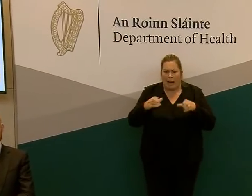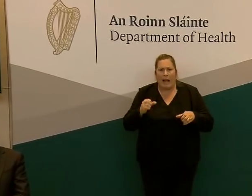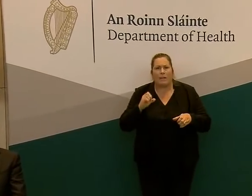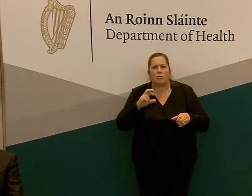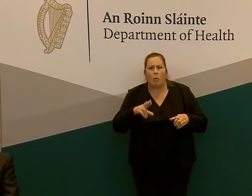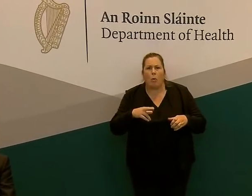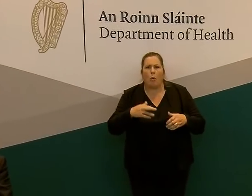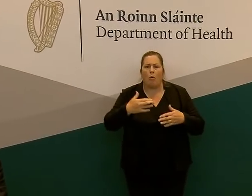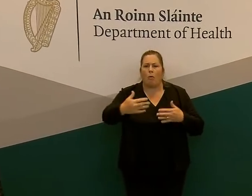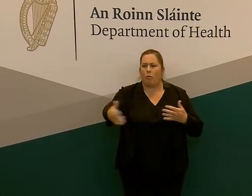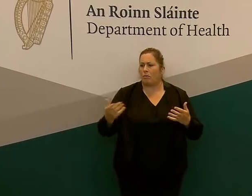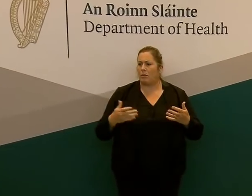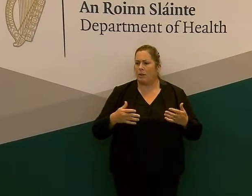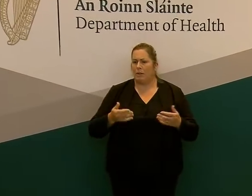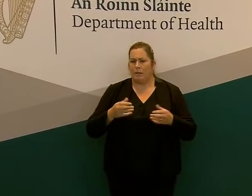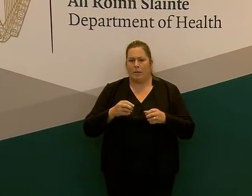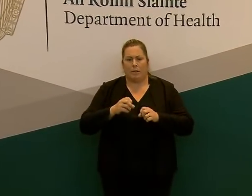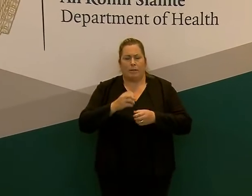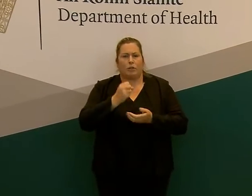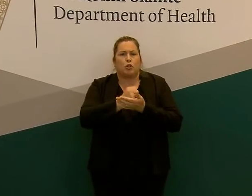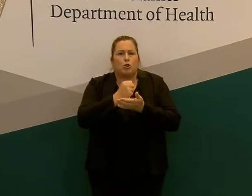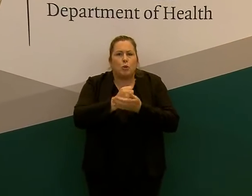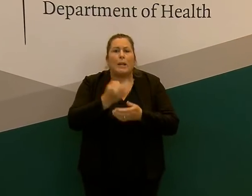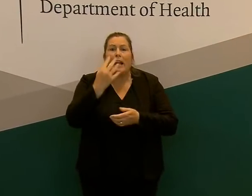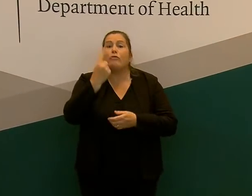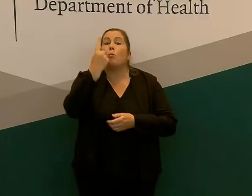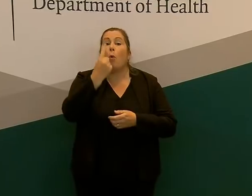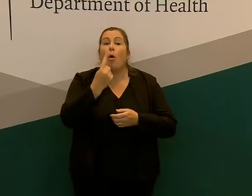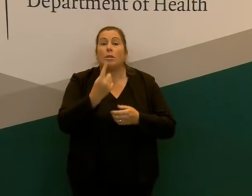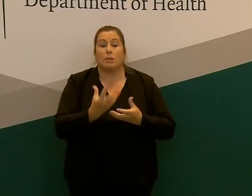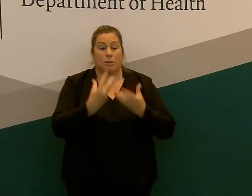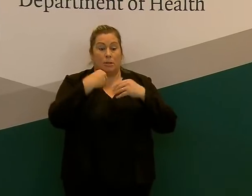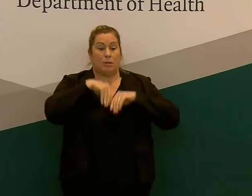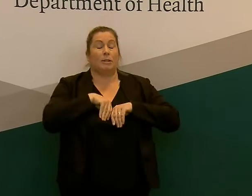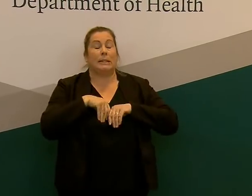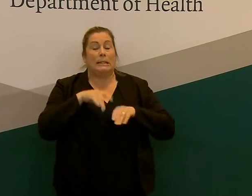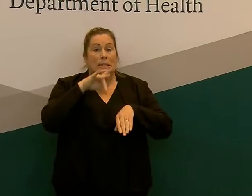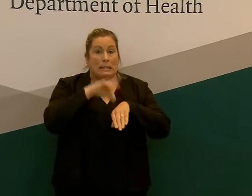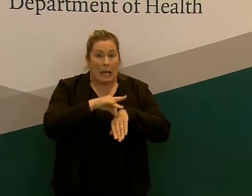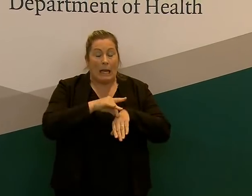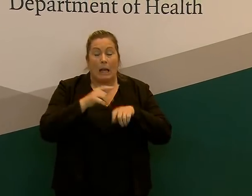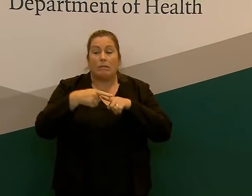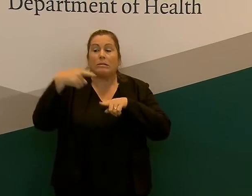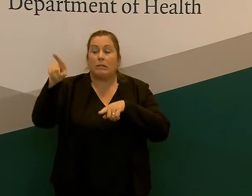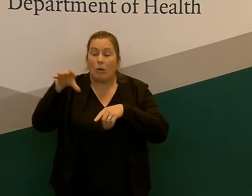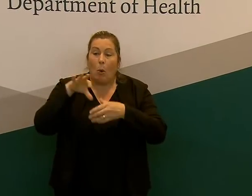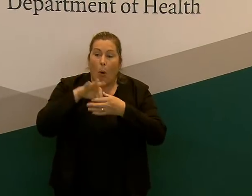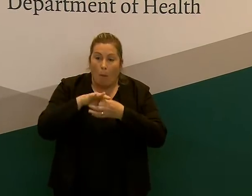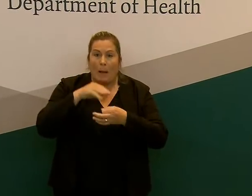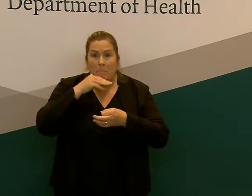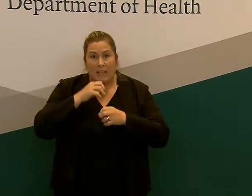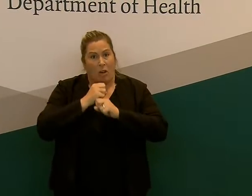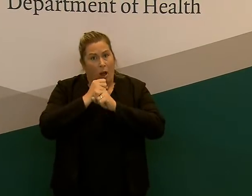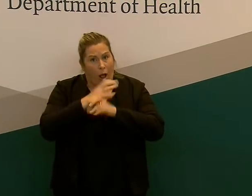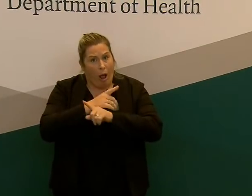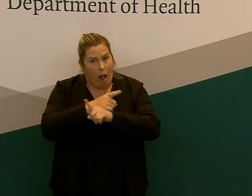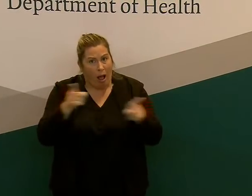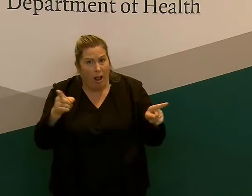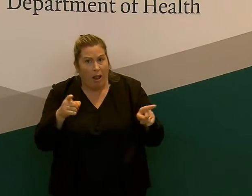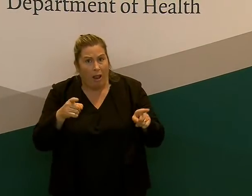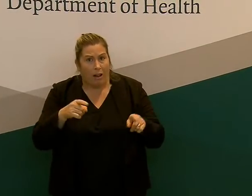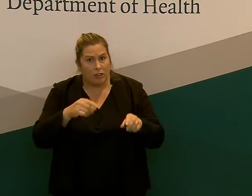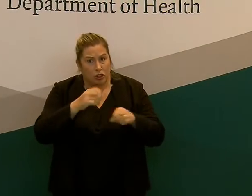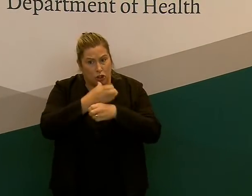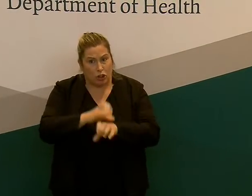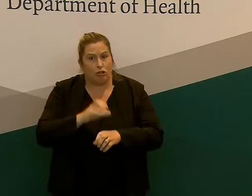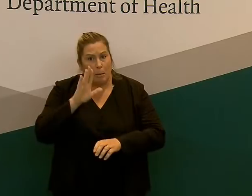if one of their pupils gets sick and with symptoms synonymous to COVID-19. Will this be the